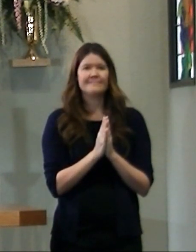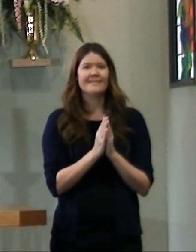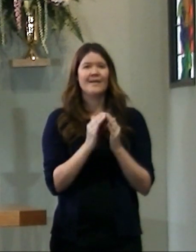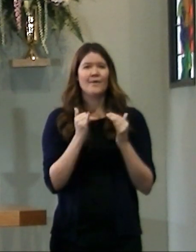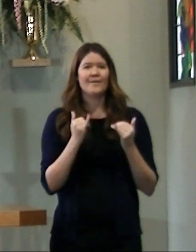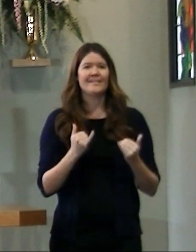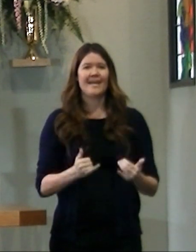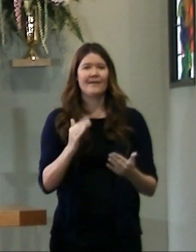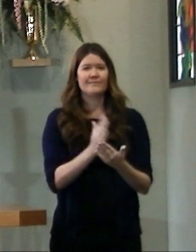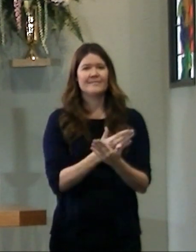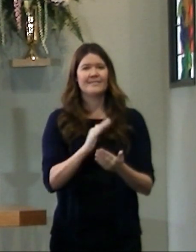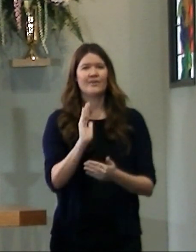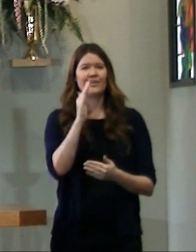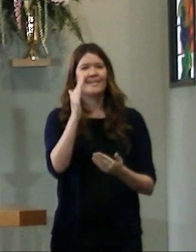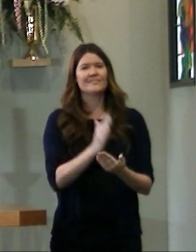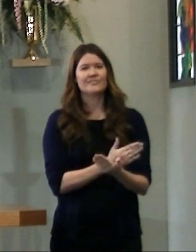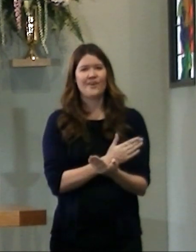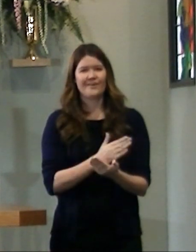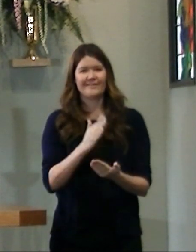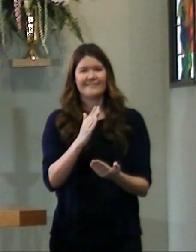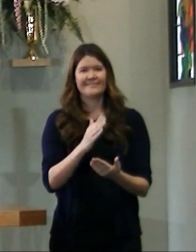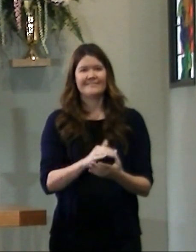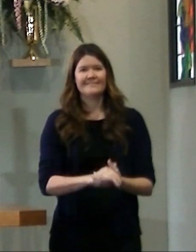our next hymn.